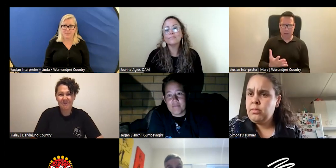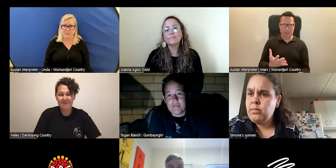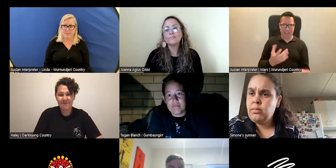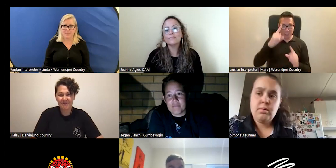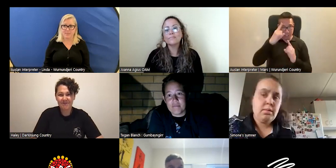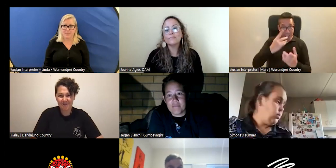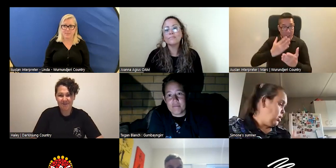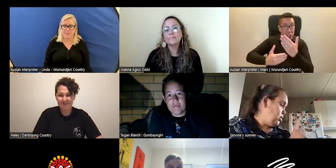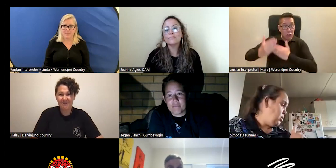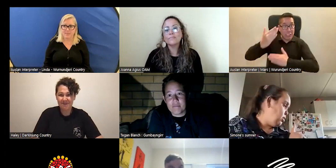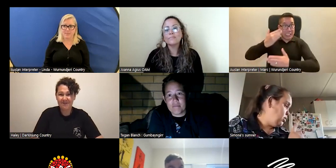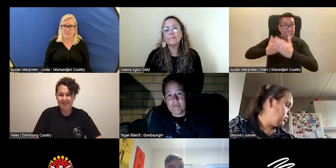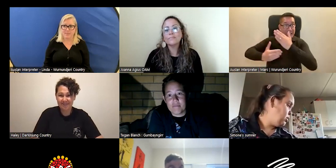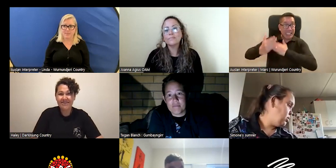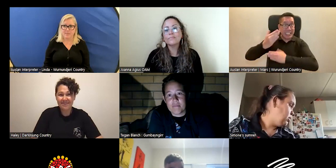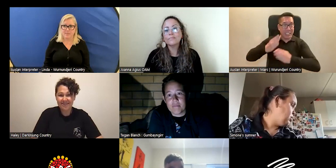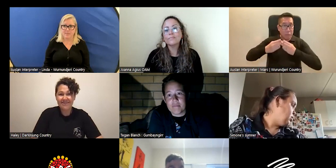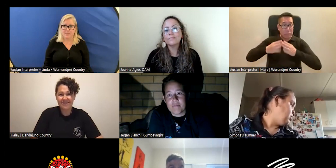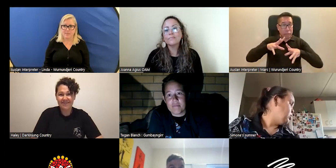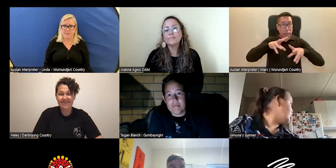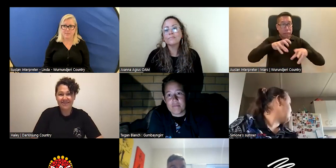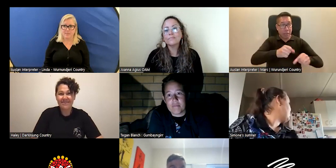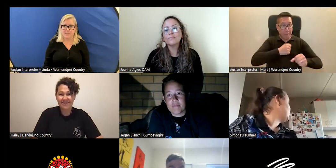the historical settlement of our country,